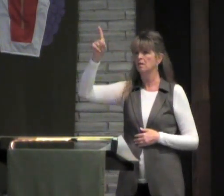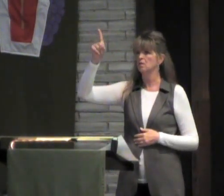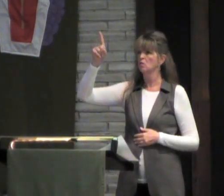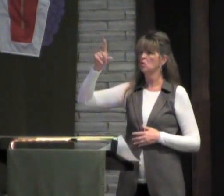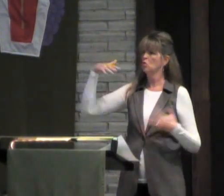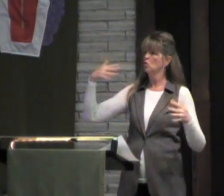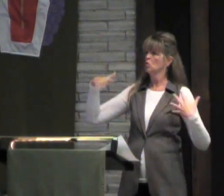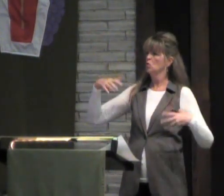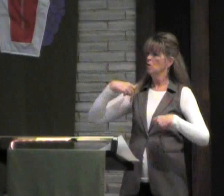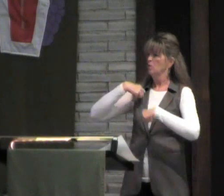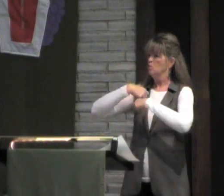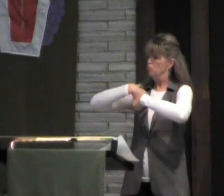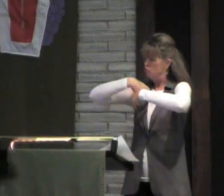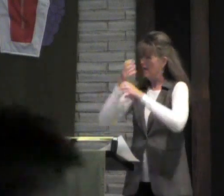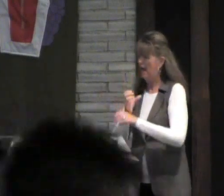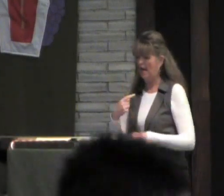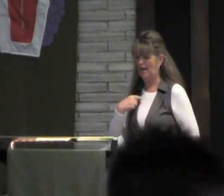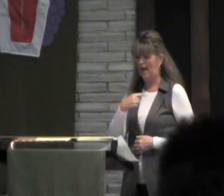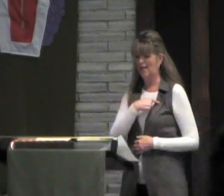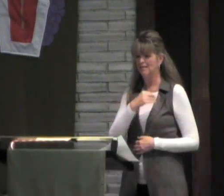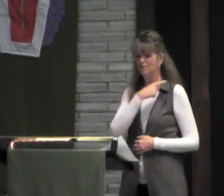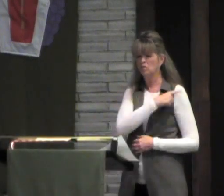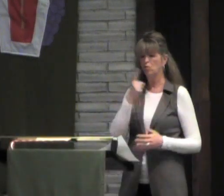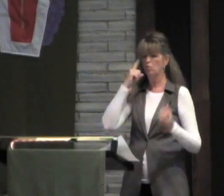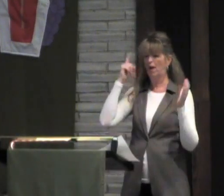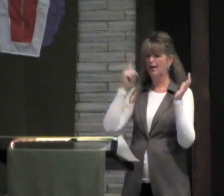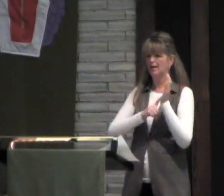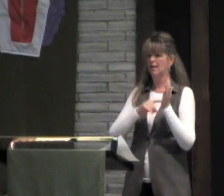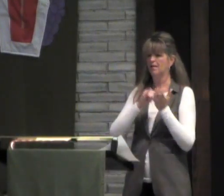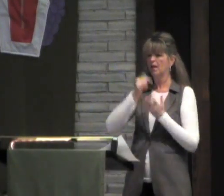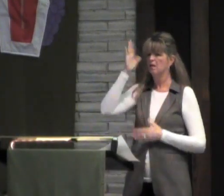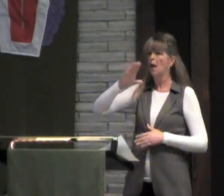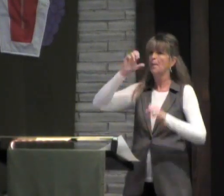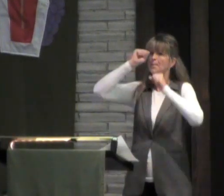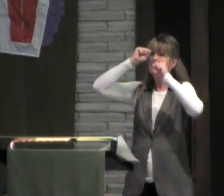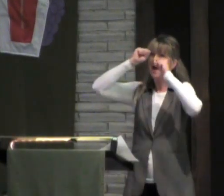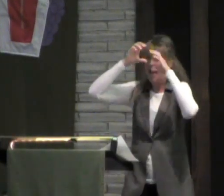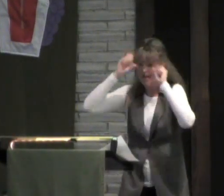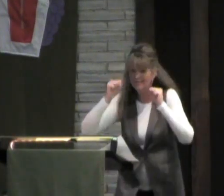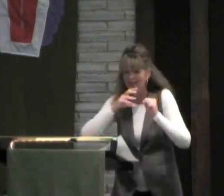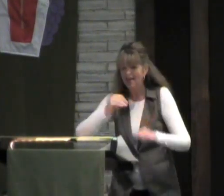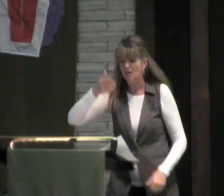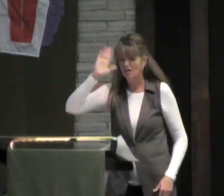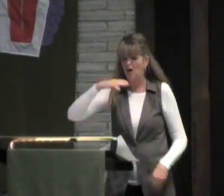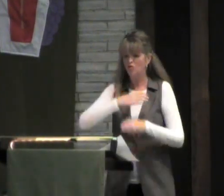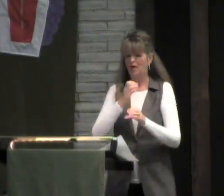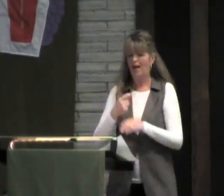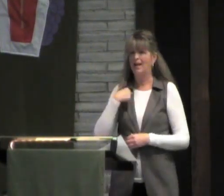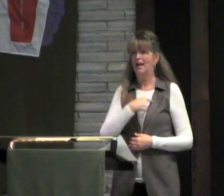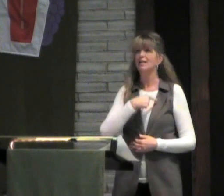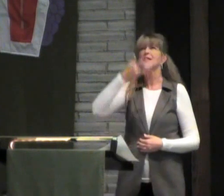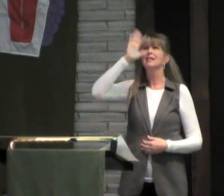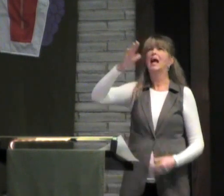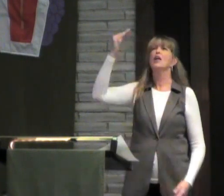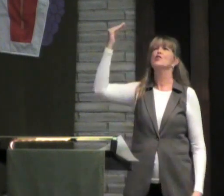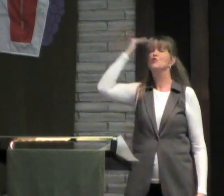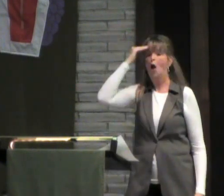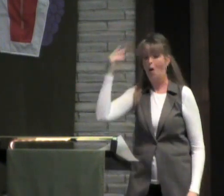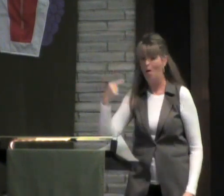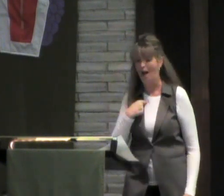And he's just talking to God about how amazing we are that we were created, and he's recognizing that God created us and